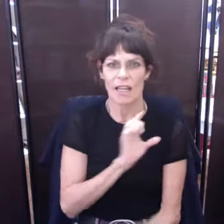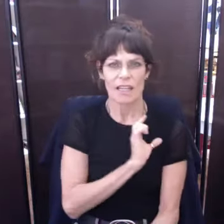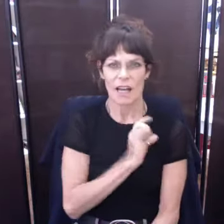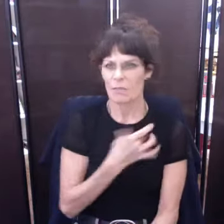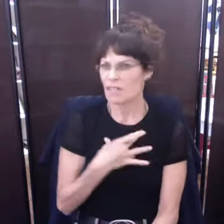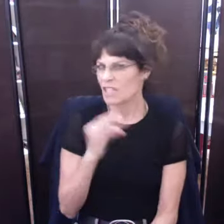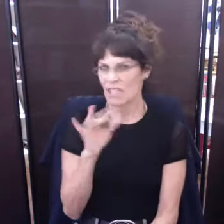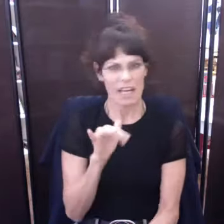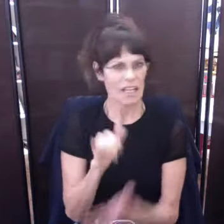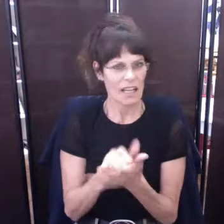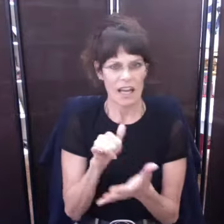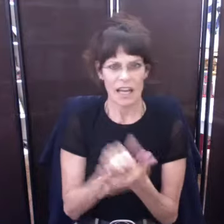much. And they proceeded to let me know that